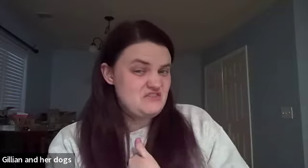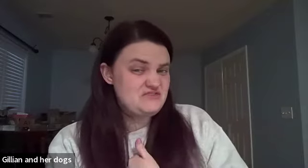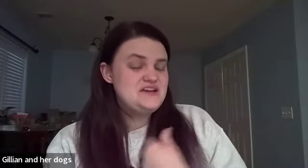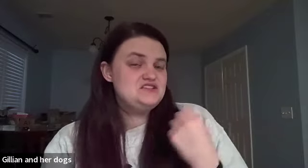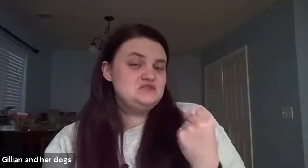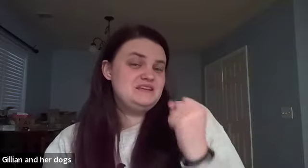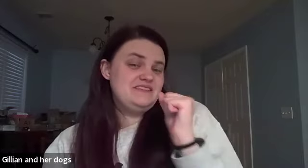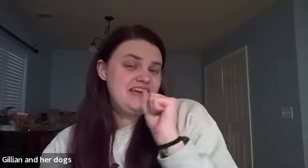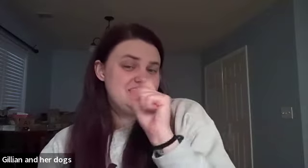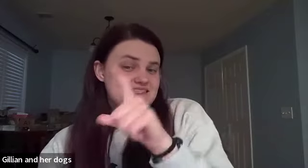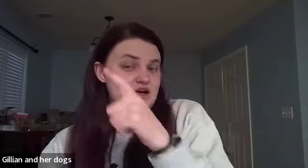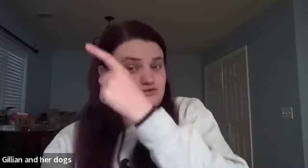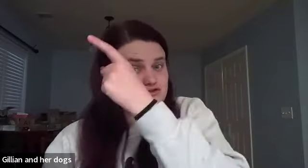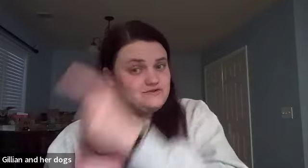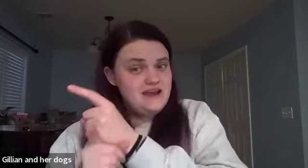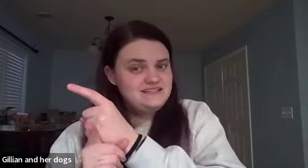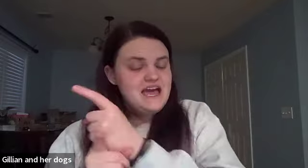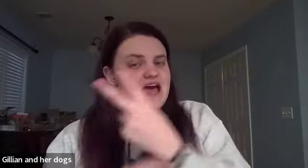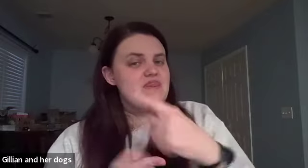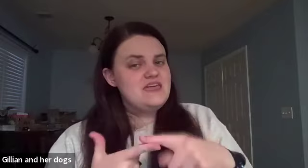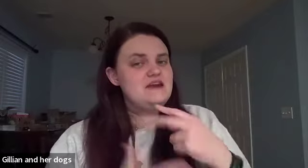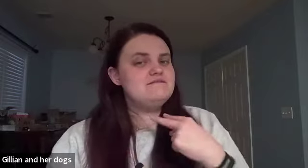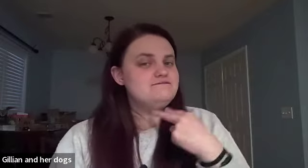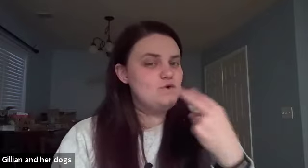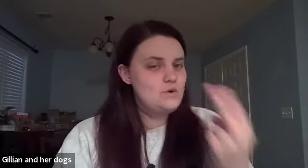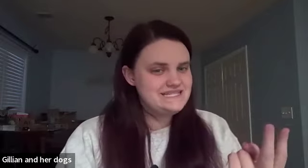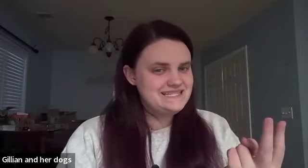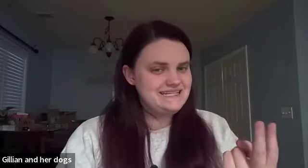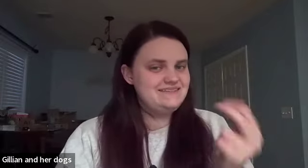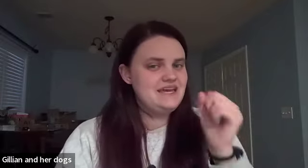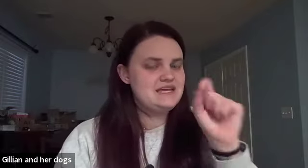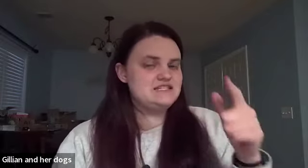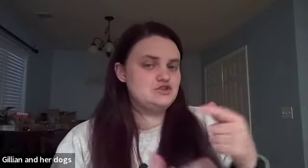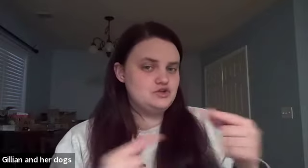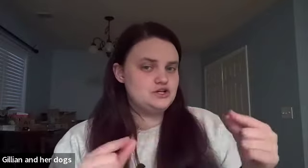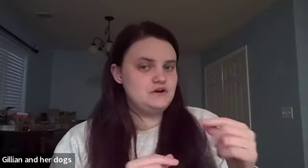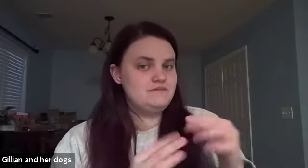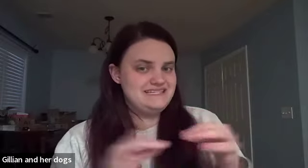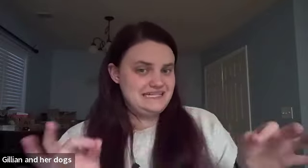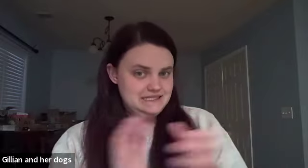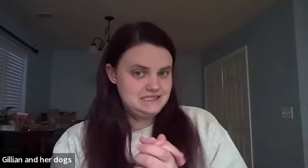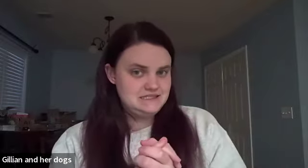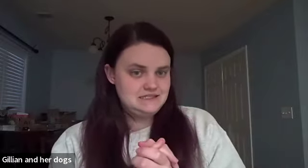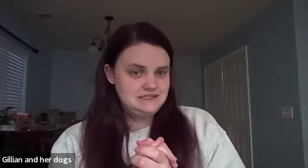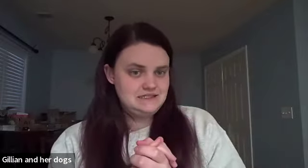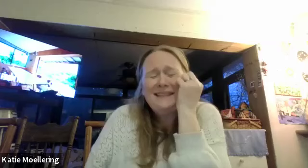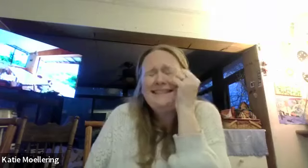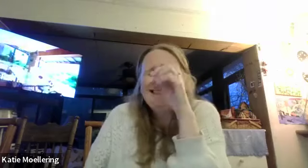myself doing the ASL correct and then voicing the ASL structure of my sentence.